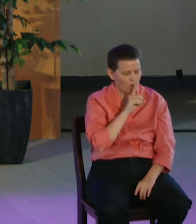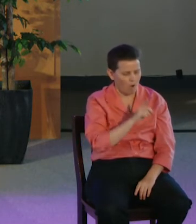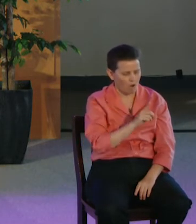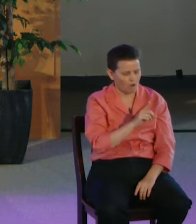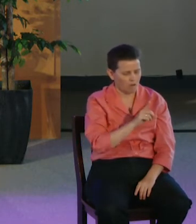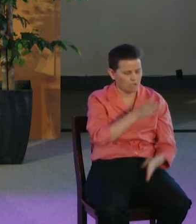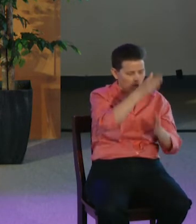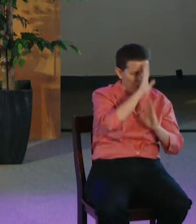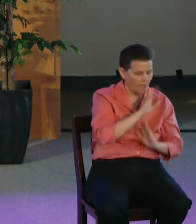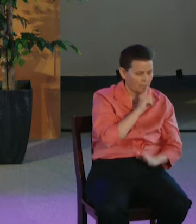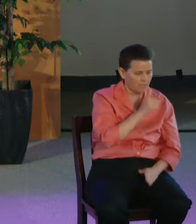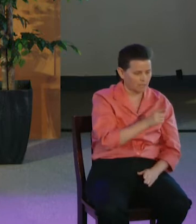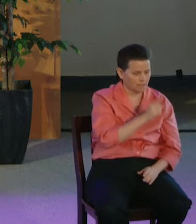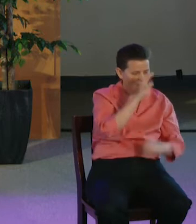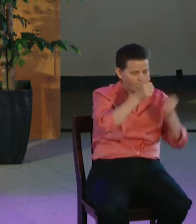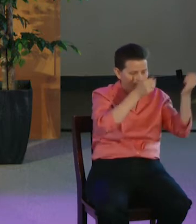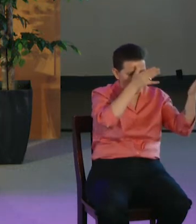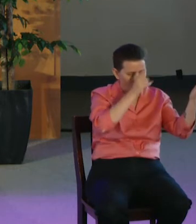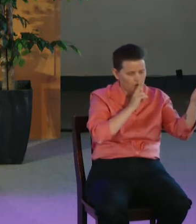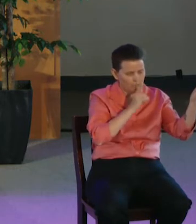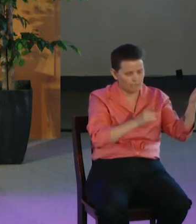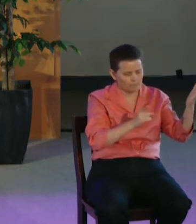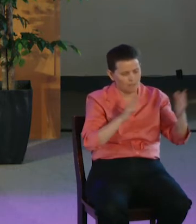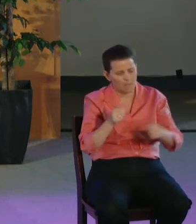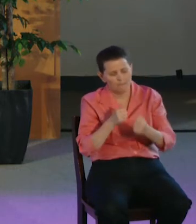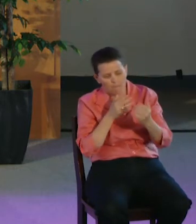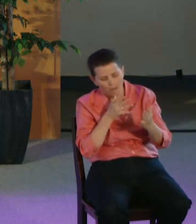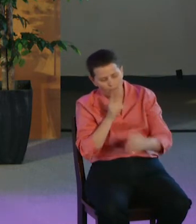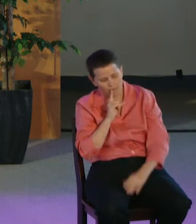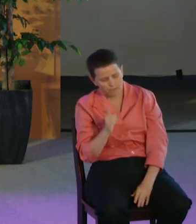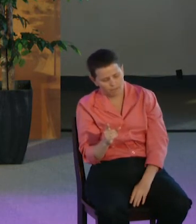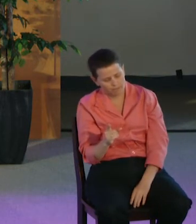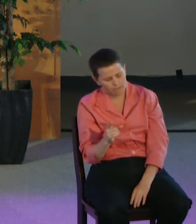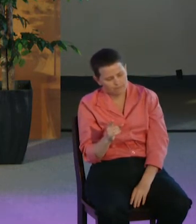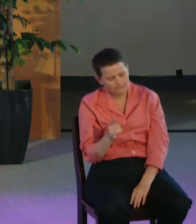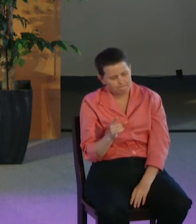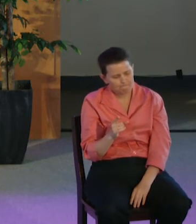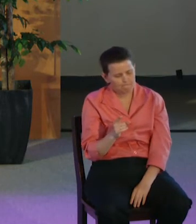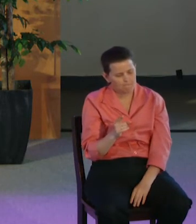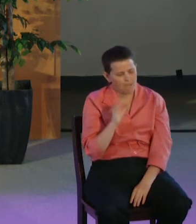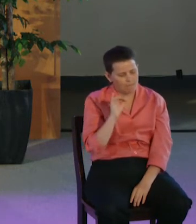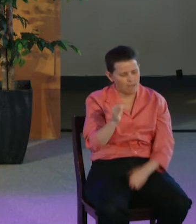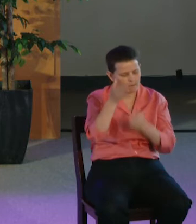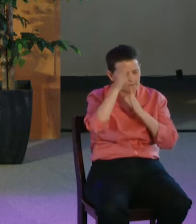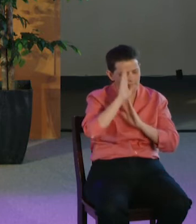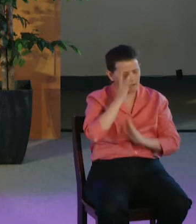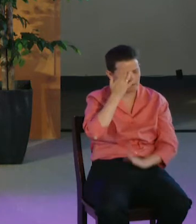is. And that divine intelligence is always, always, always available to us.